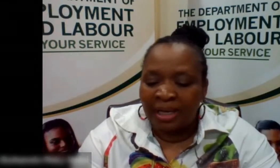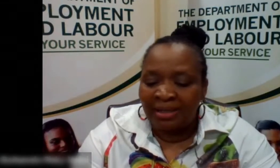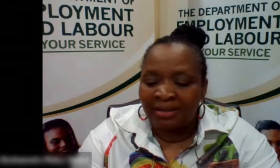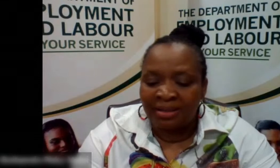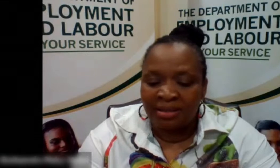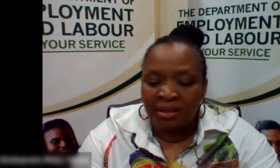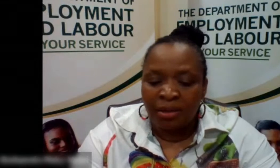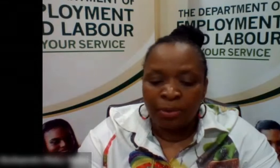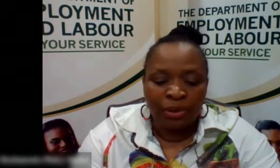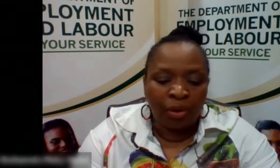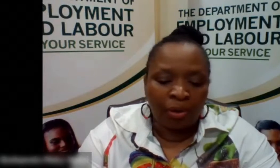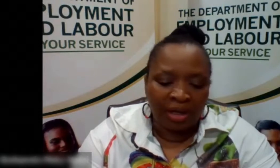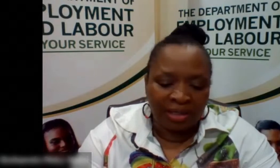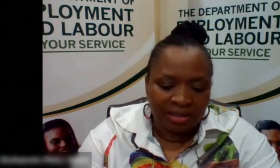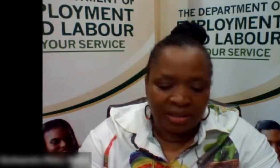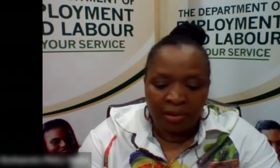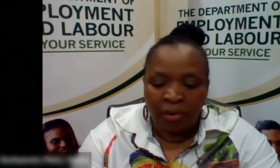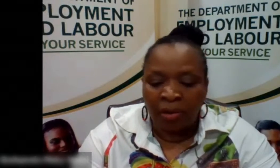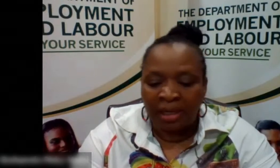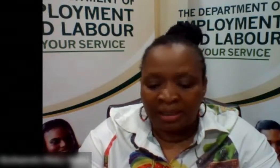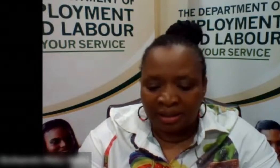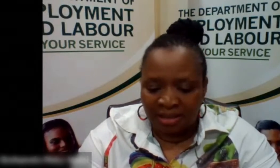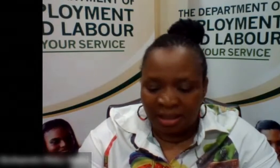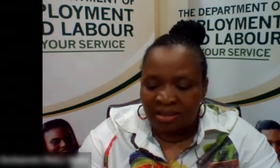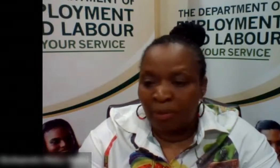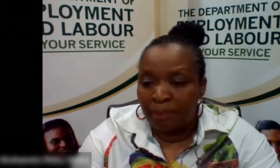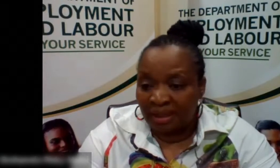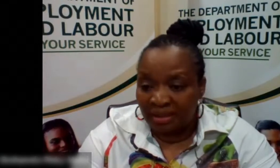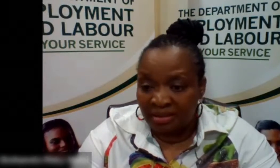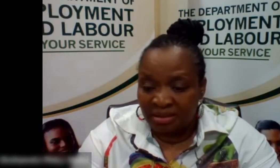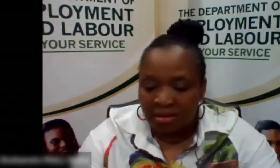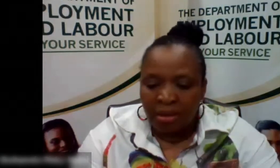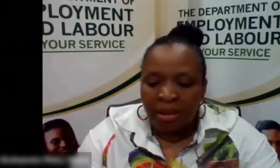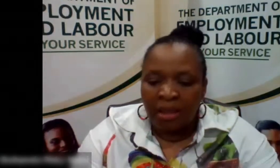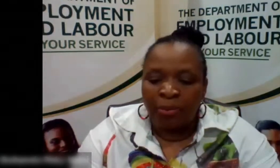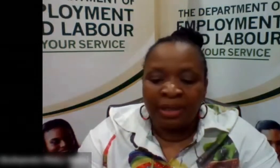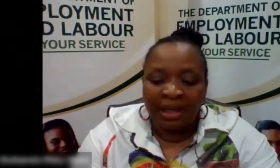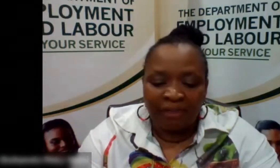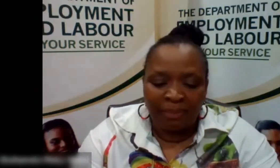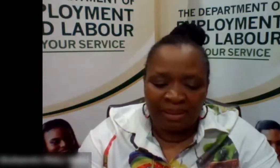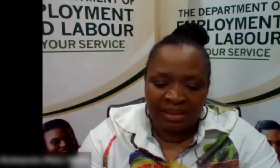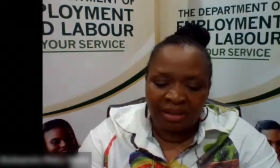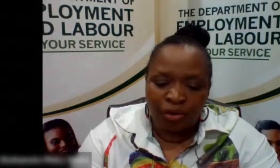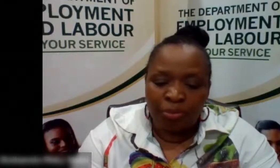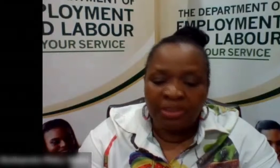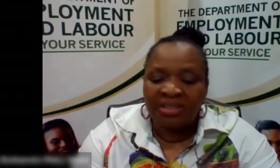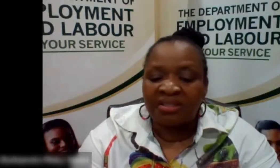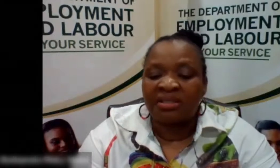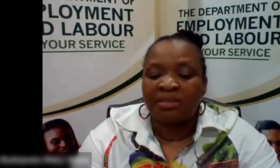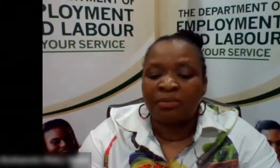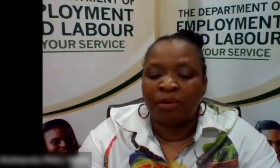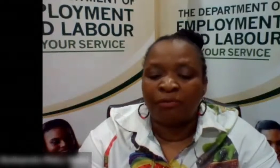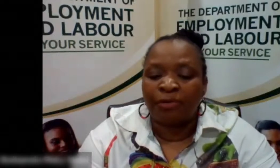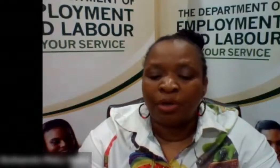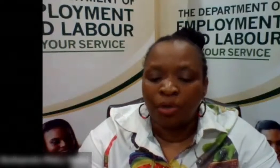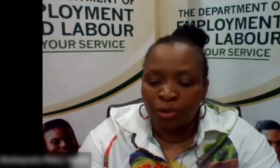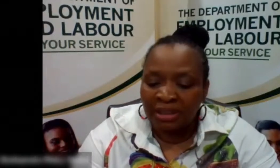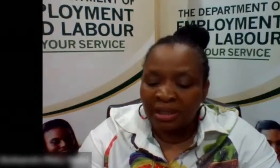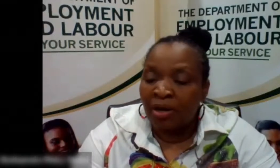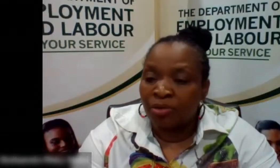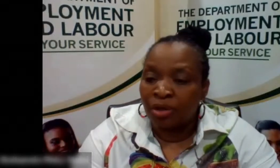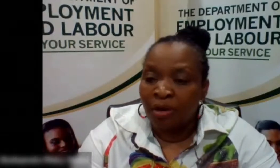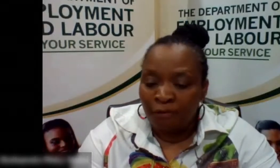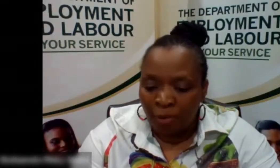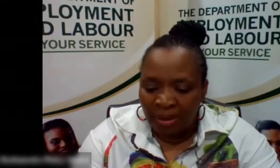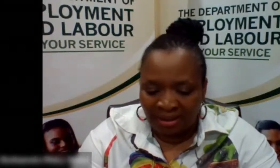our elders. We no longer see all elders as our parents. We have abandoned the community system of looking